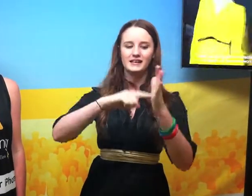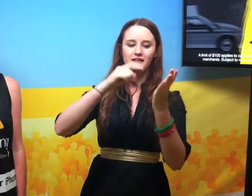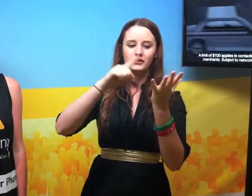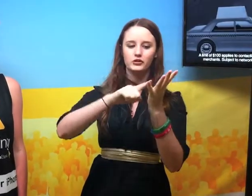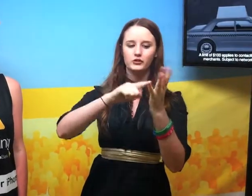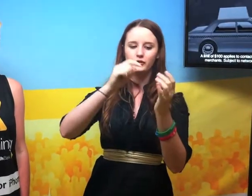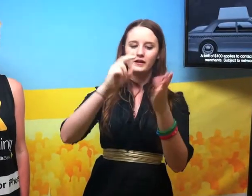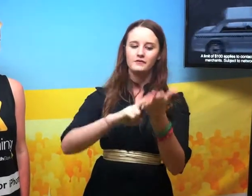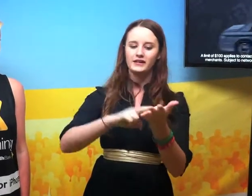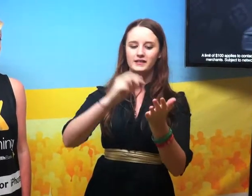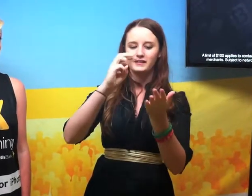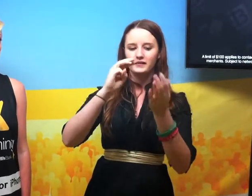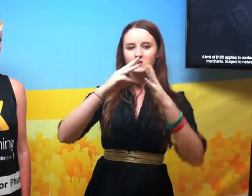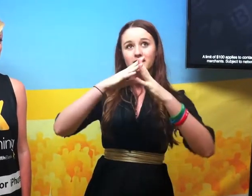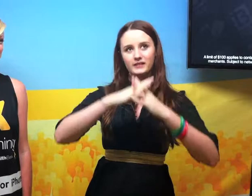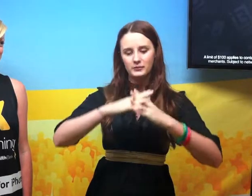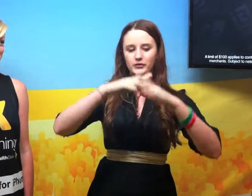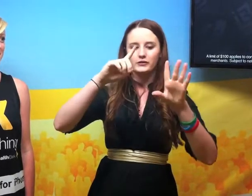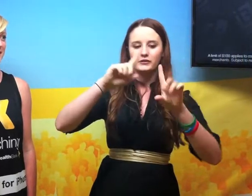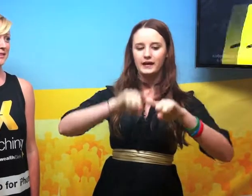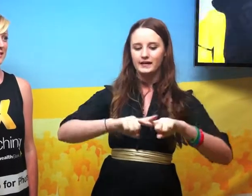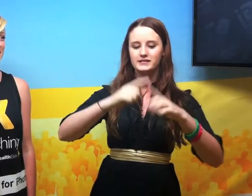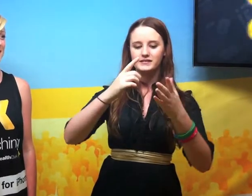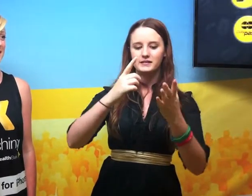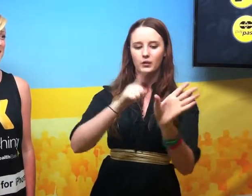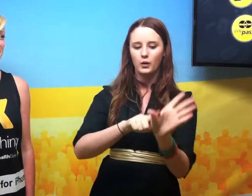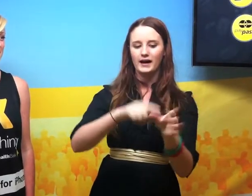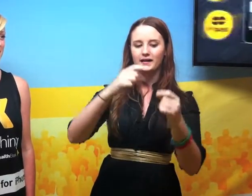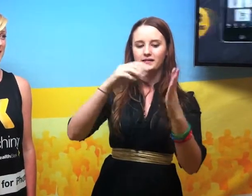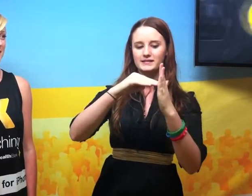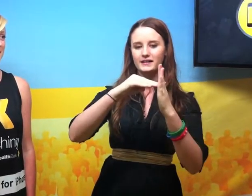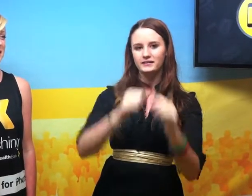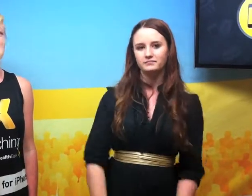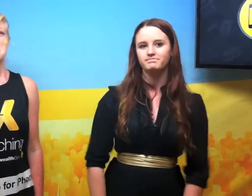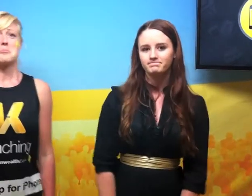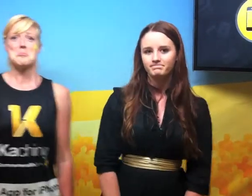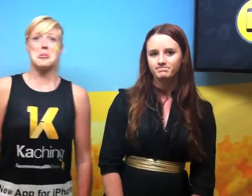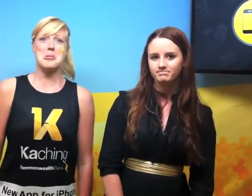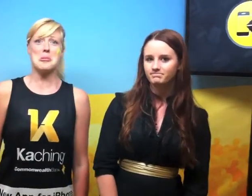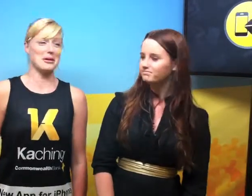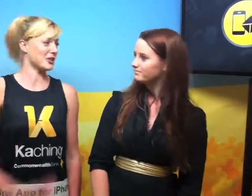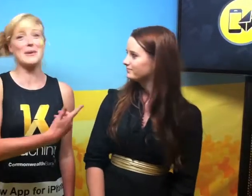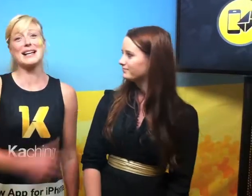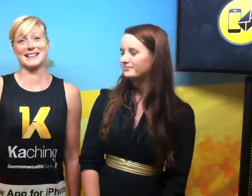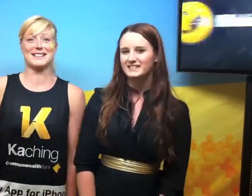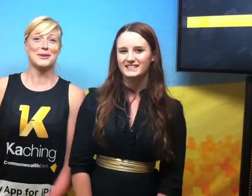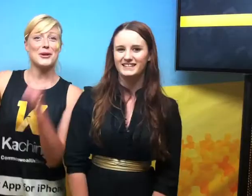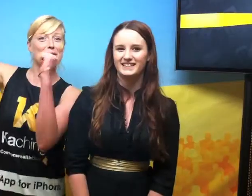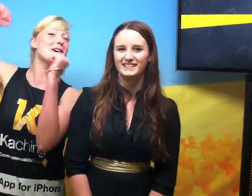T, U, V, W, X, Y, Z. Oh, she wins! Woohoo!